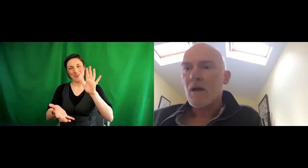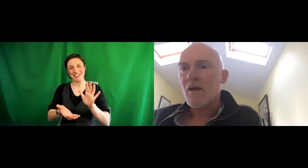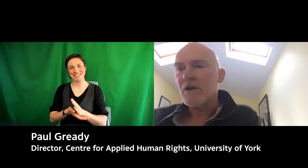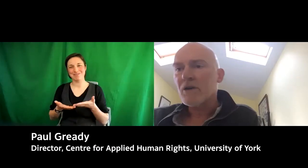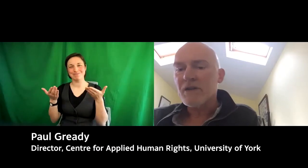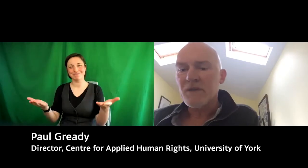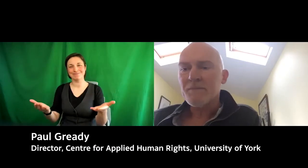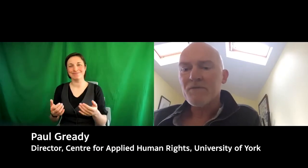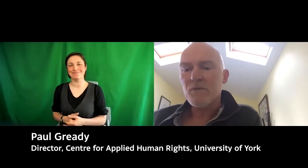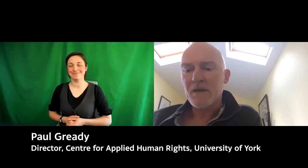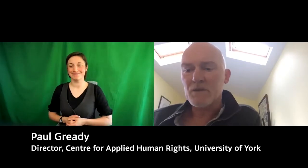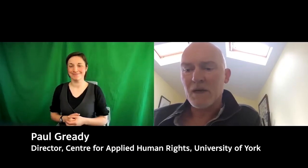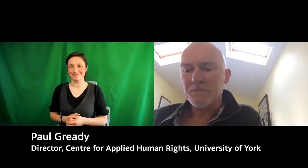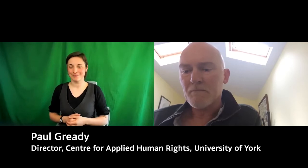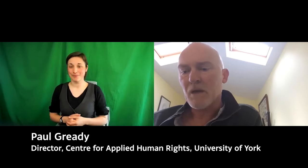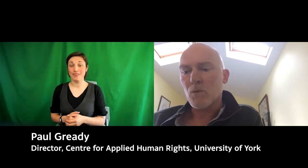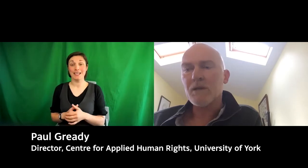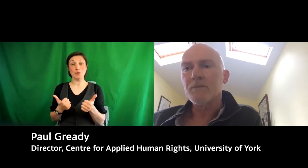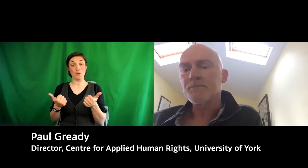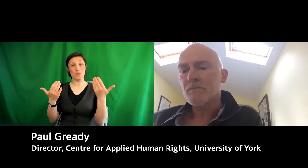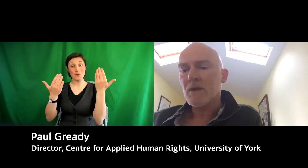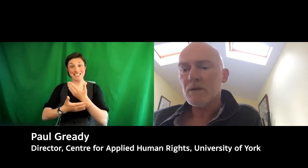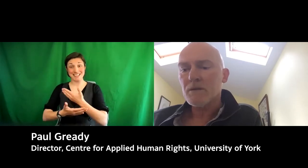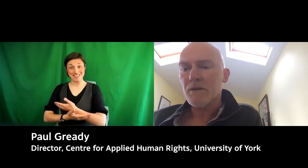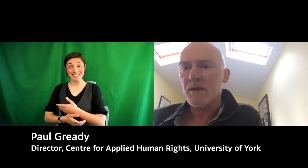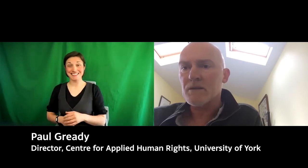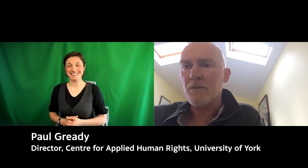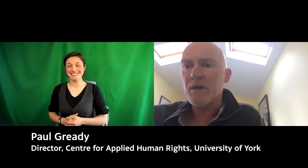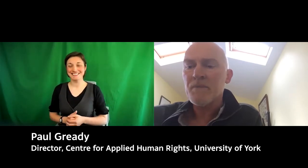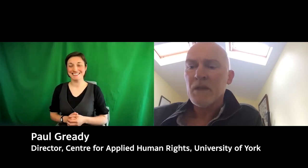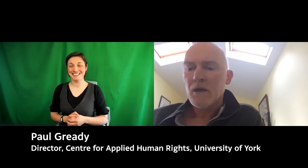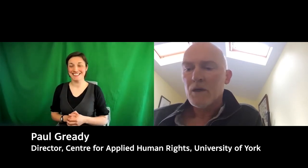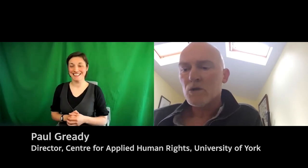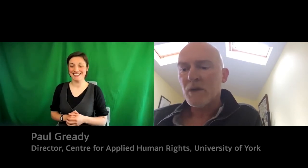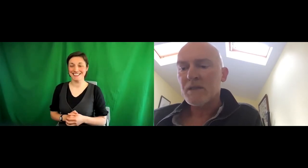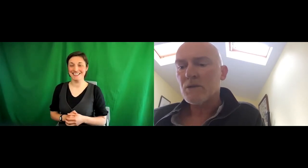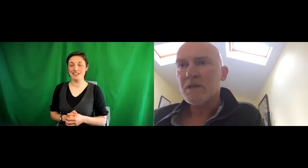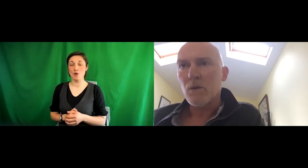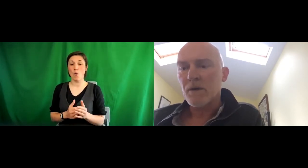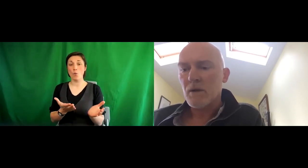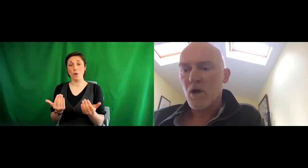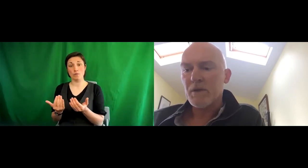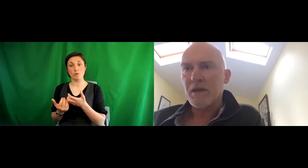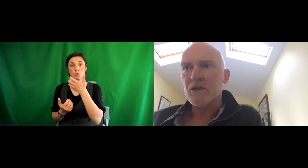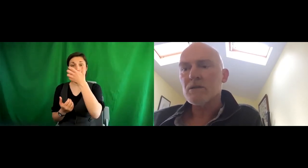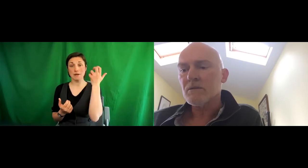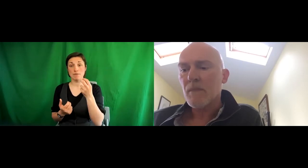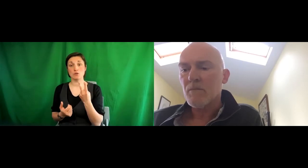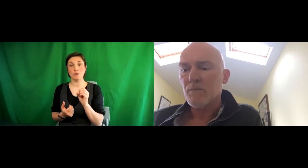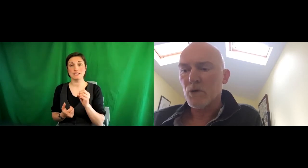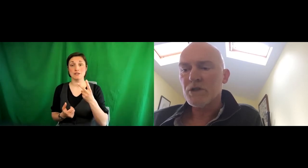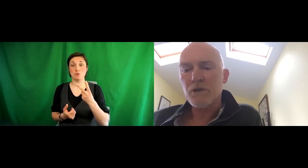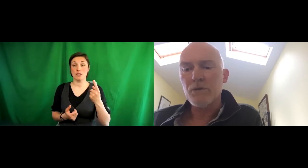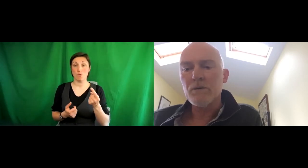A very good evening from me as well and welcome to the Summer 2021 Open Lectures